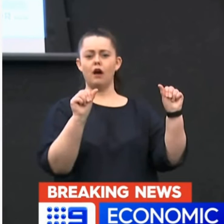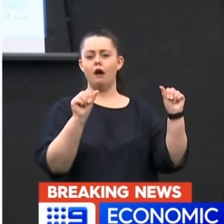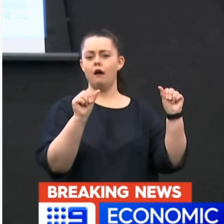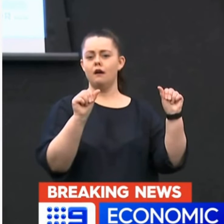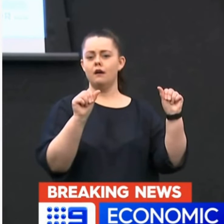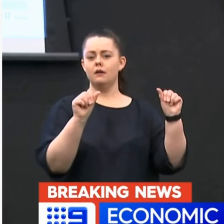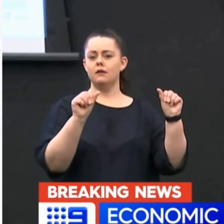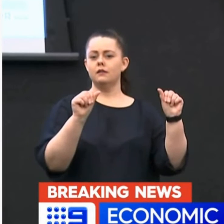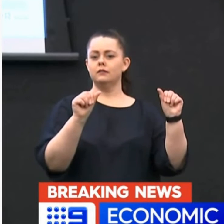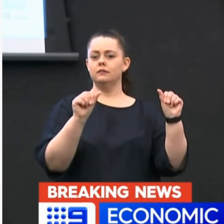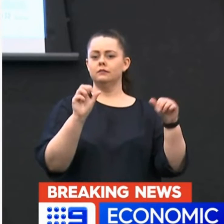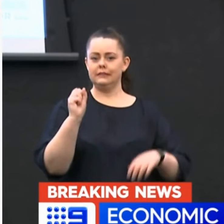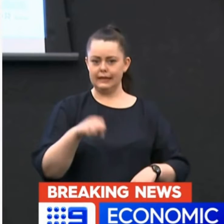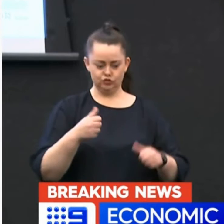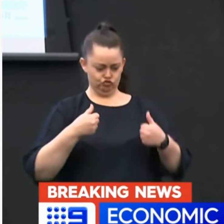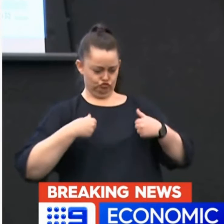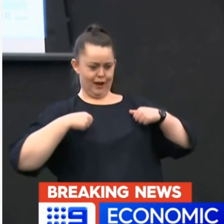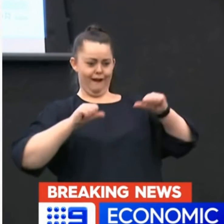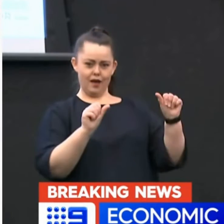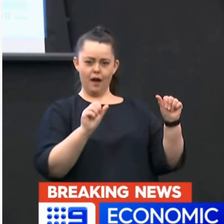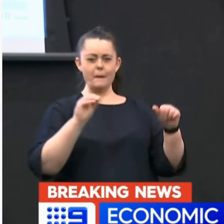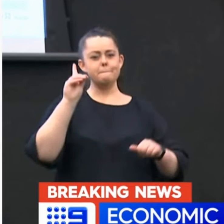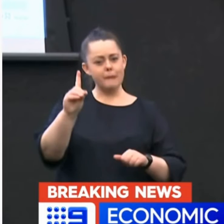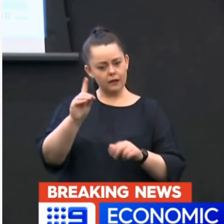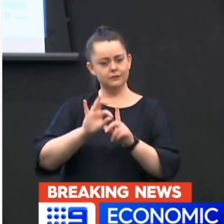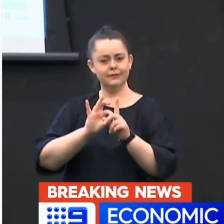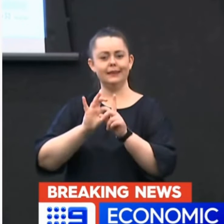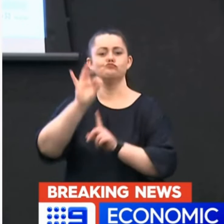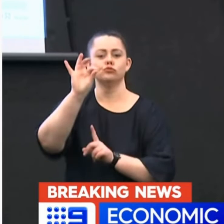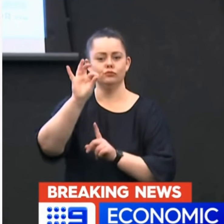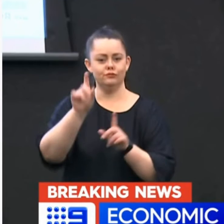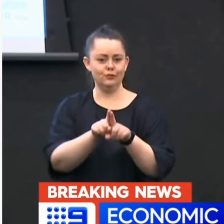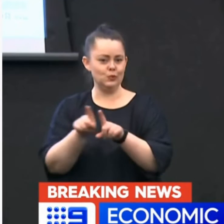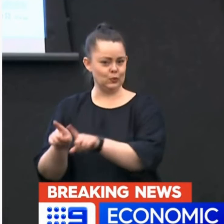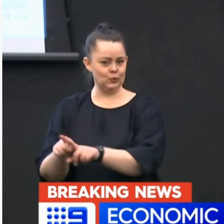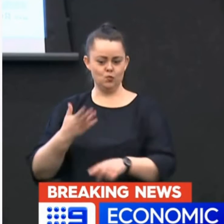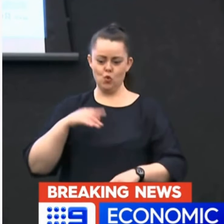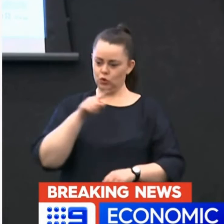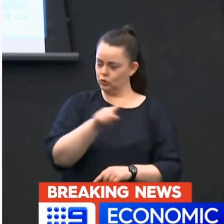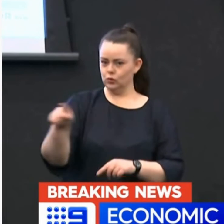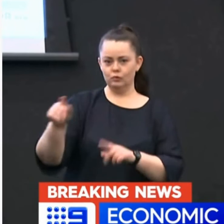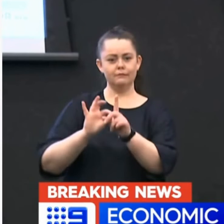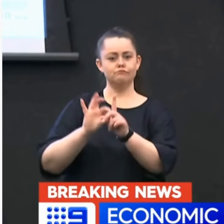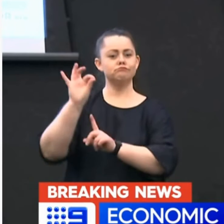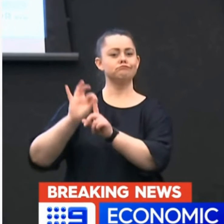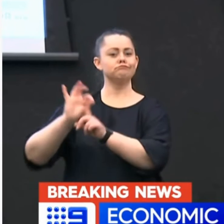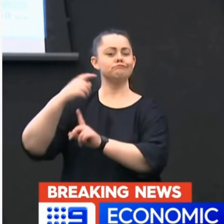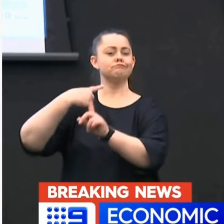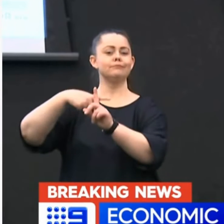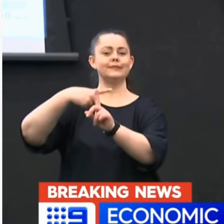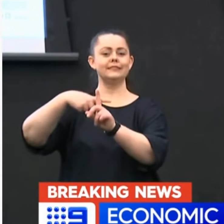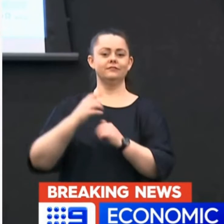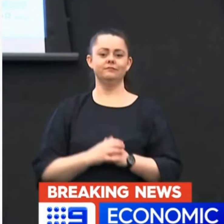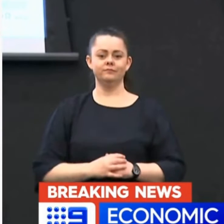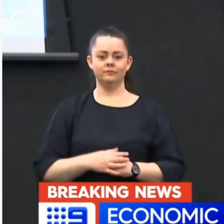strategy, this is all about making New South Wales greater. And I want New South Wales to lead the way. I want every single person